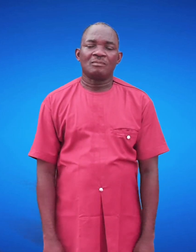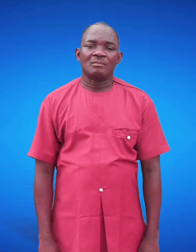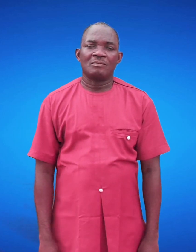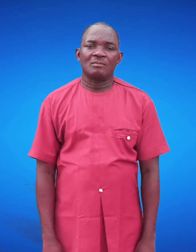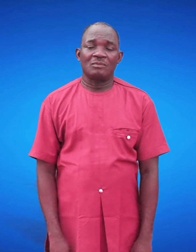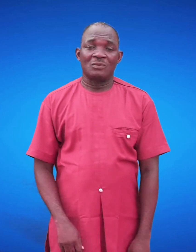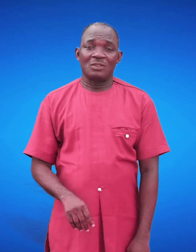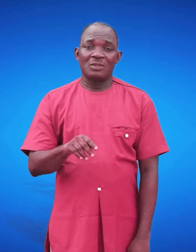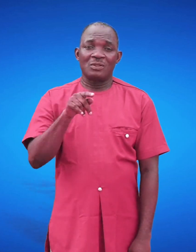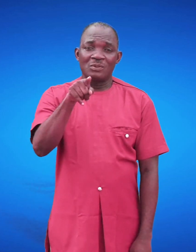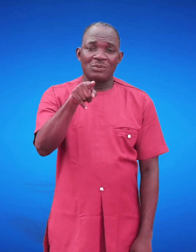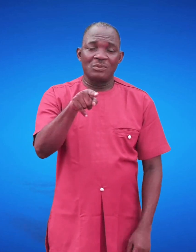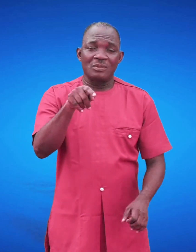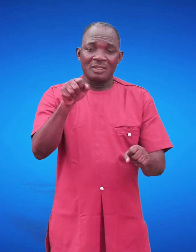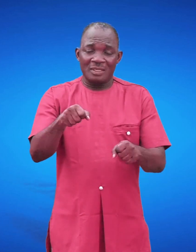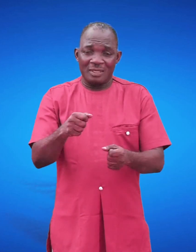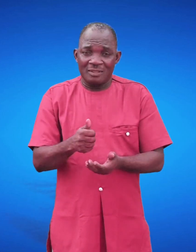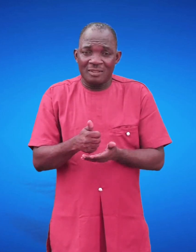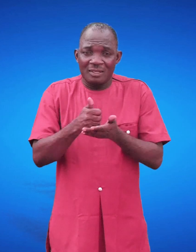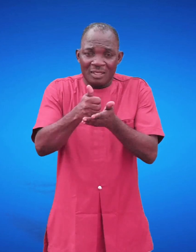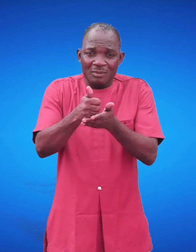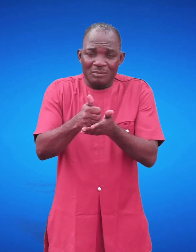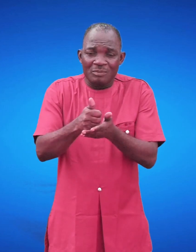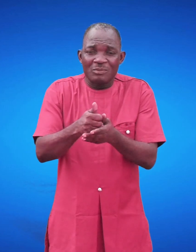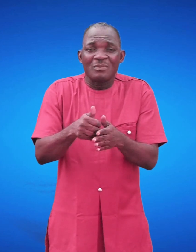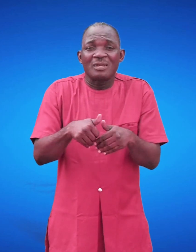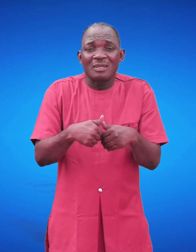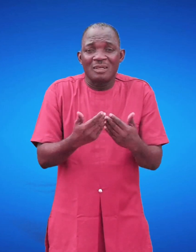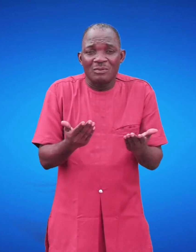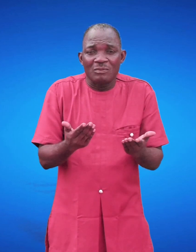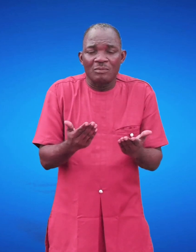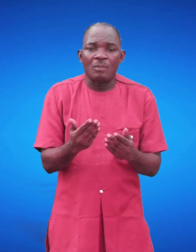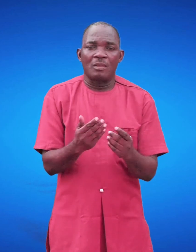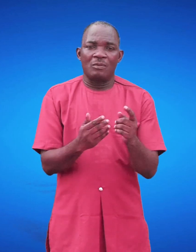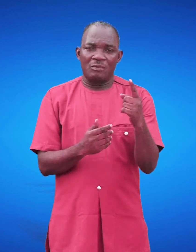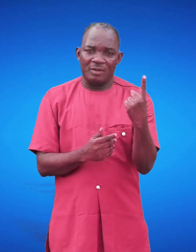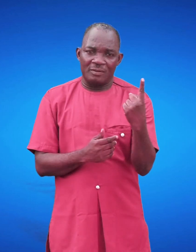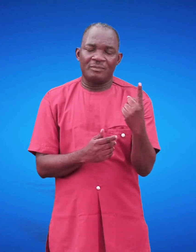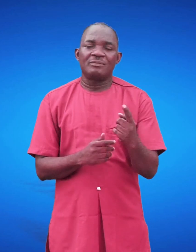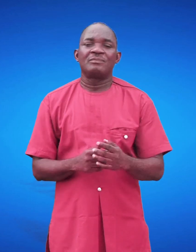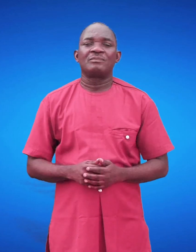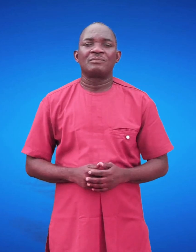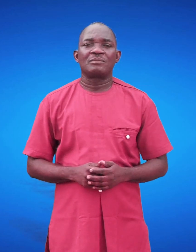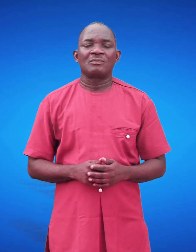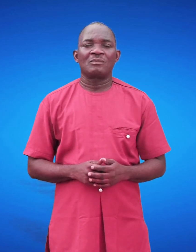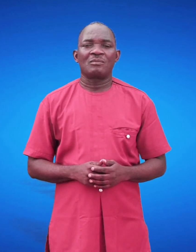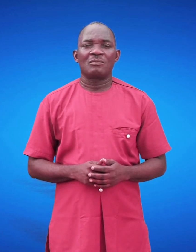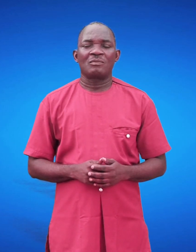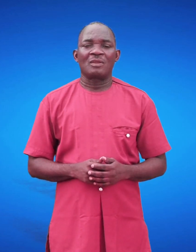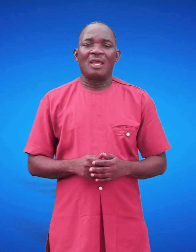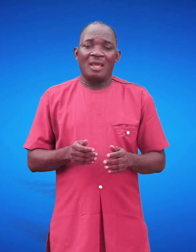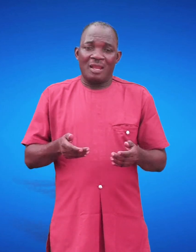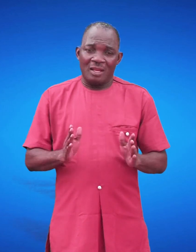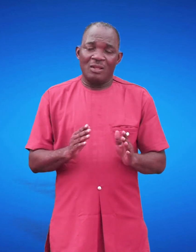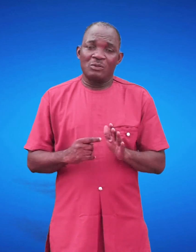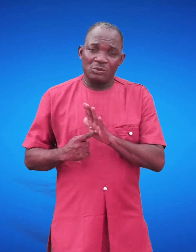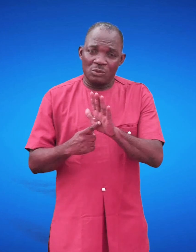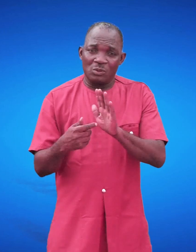You can help by 1. Availing yourself during